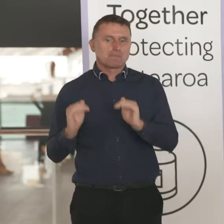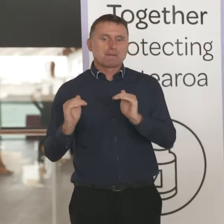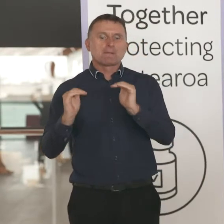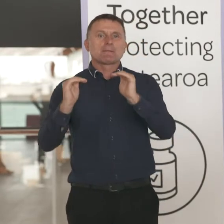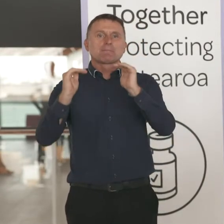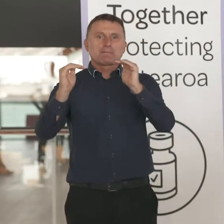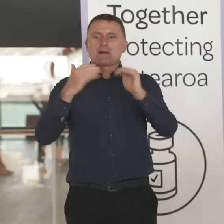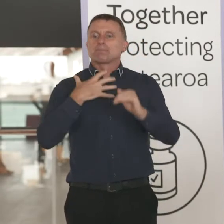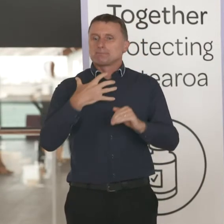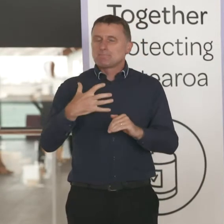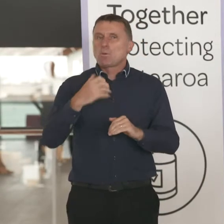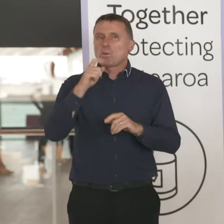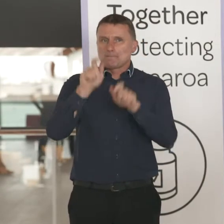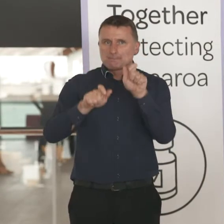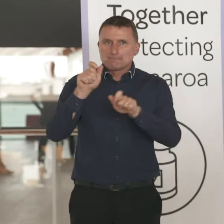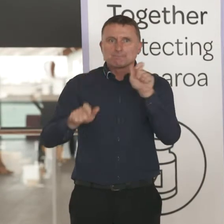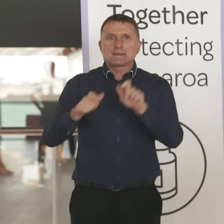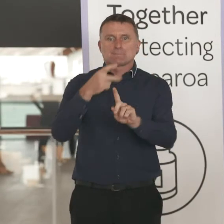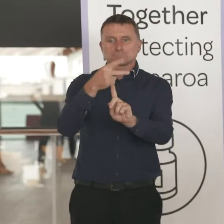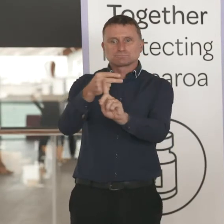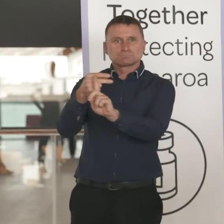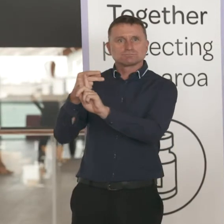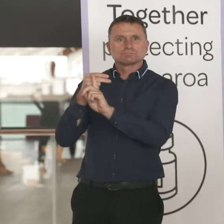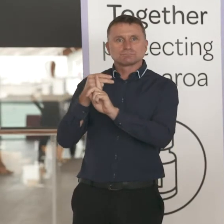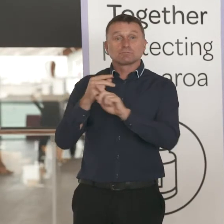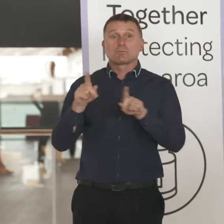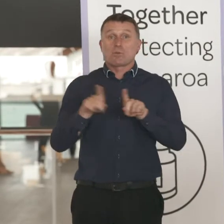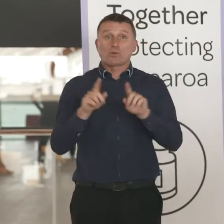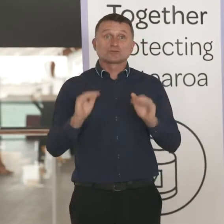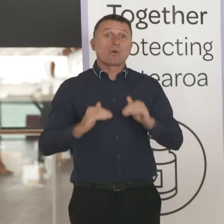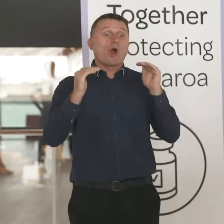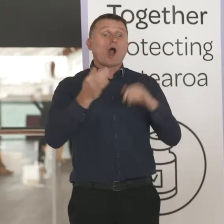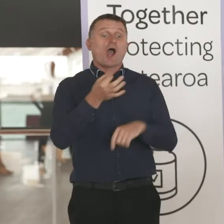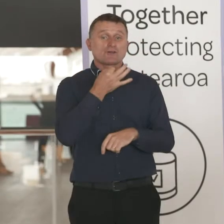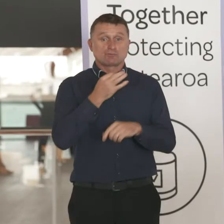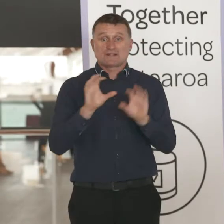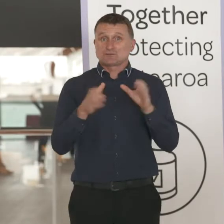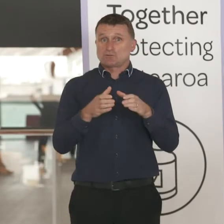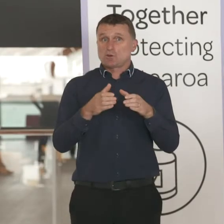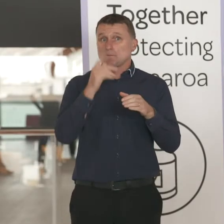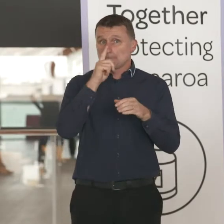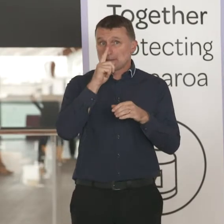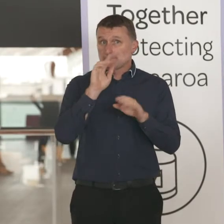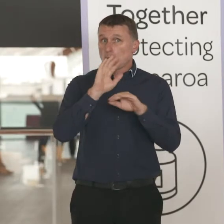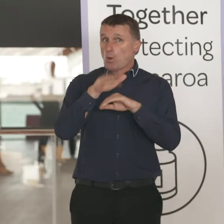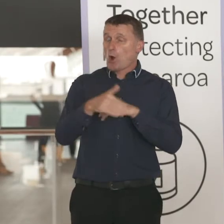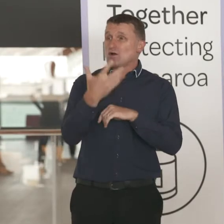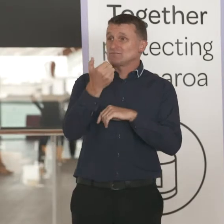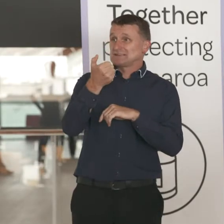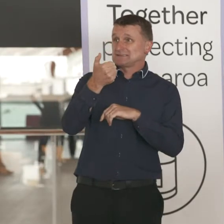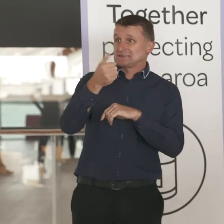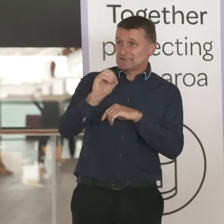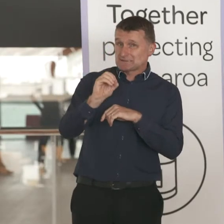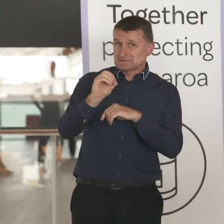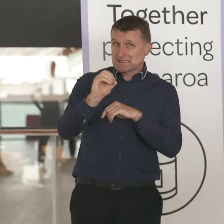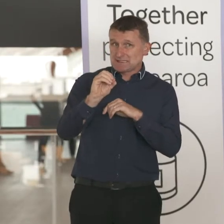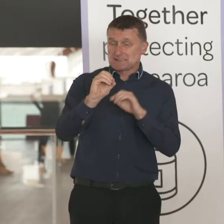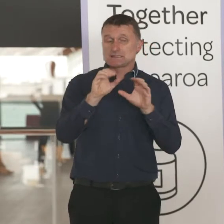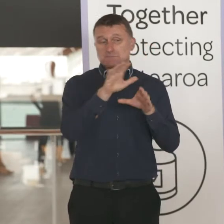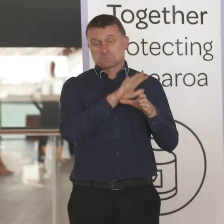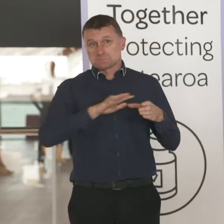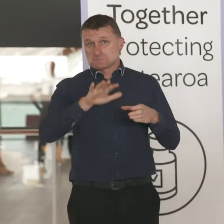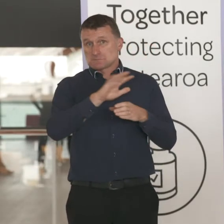uptakes in some of those most high-risk groups, in particular those over 60, where those second dose